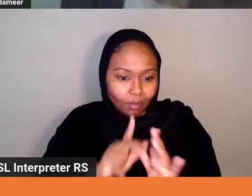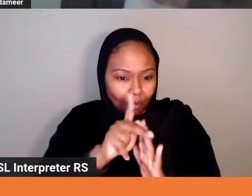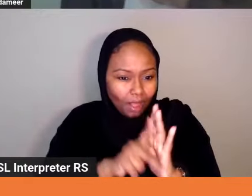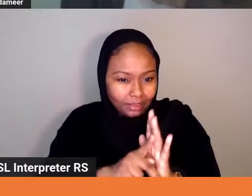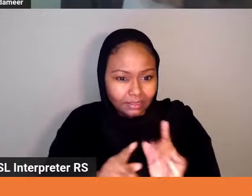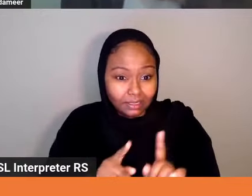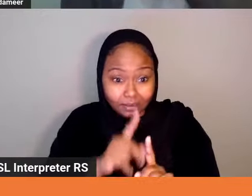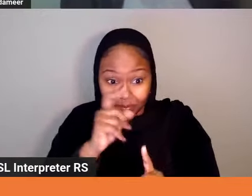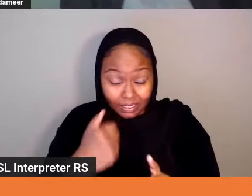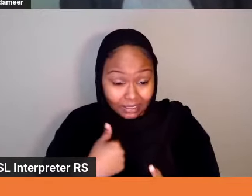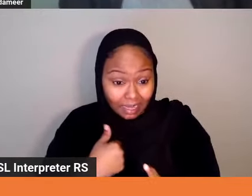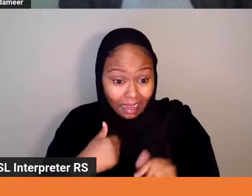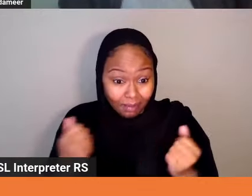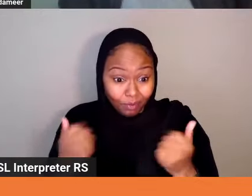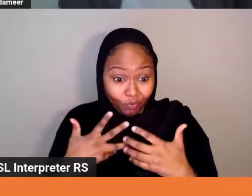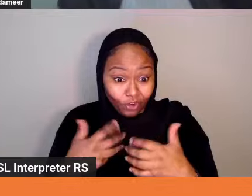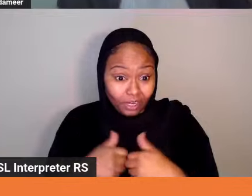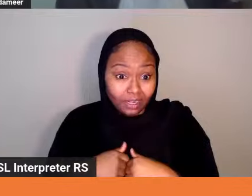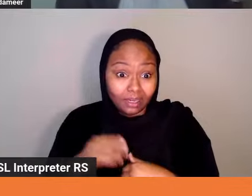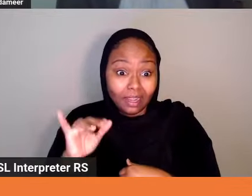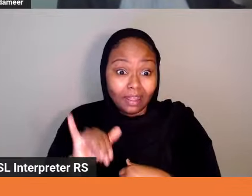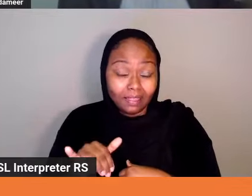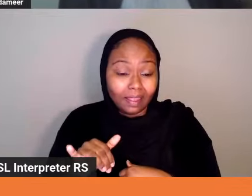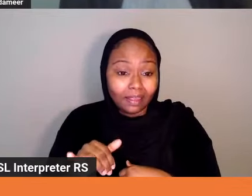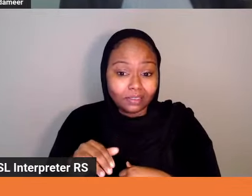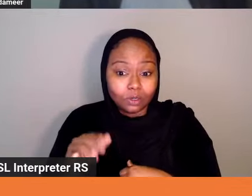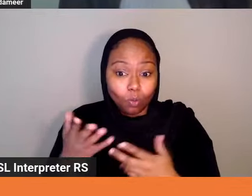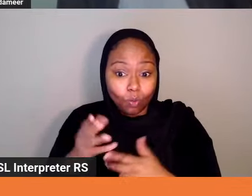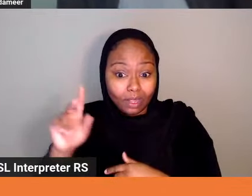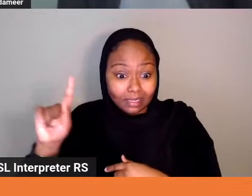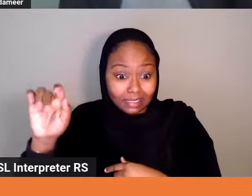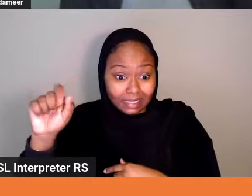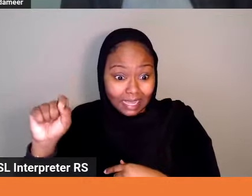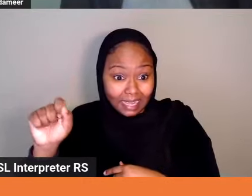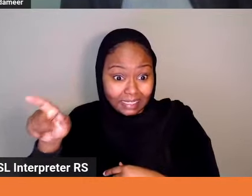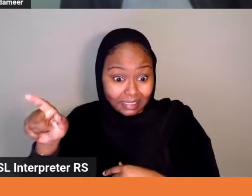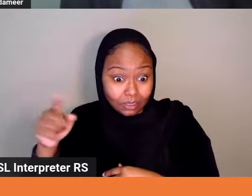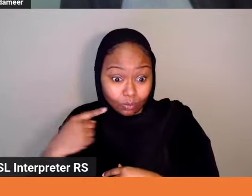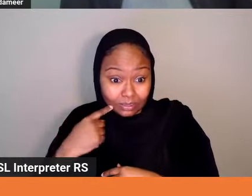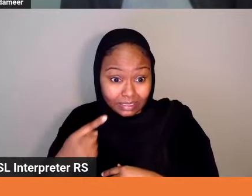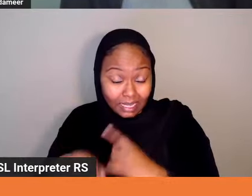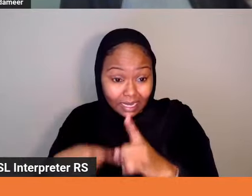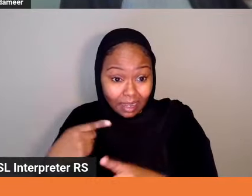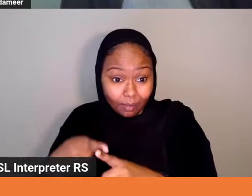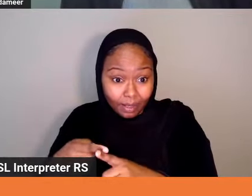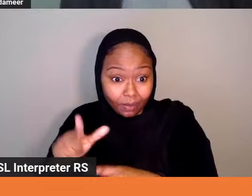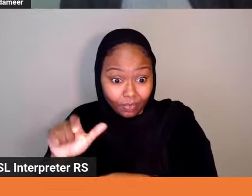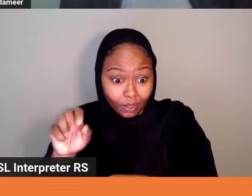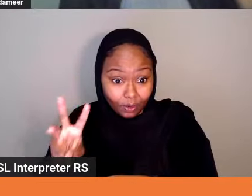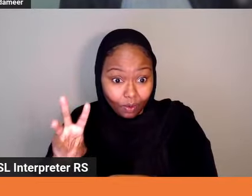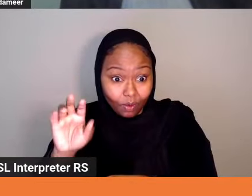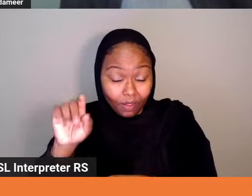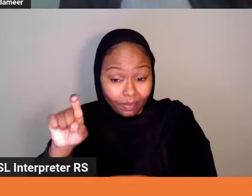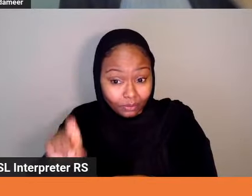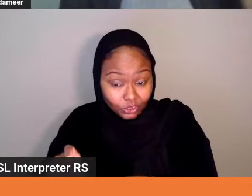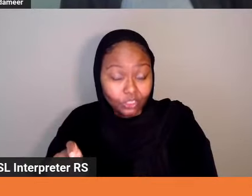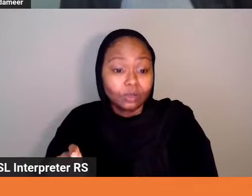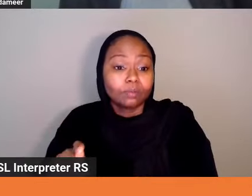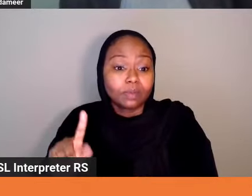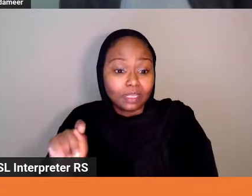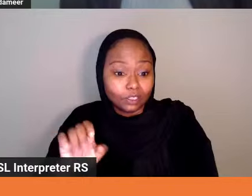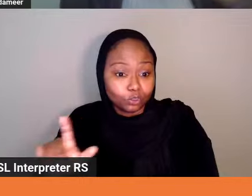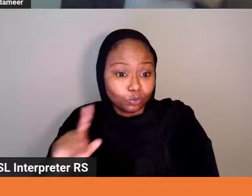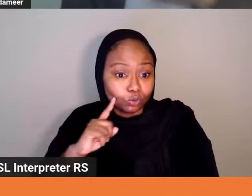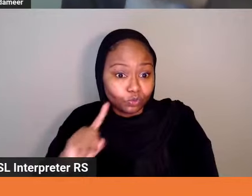because I'm afraid what Kate was saying about the law, that it was supposed to be the tools of the